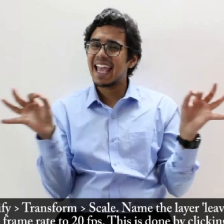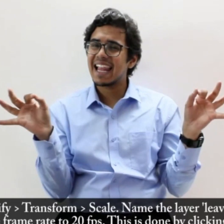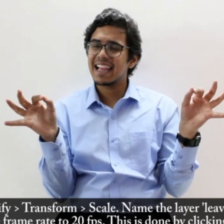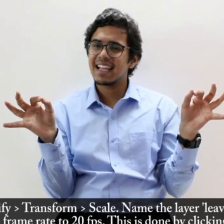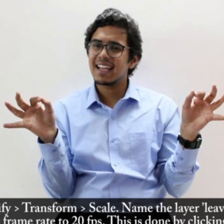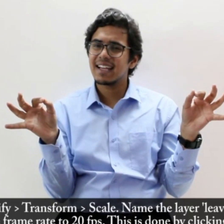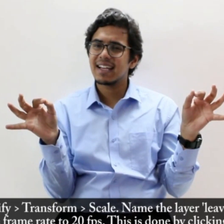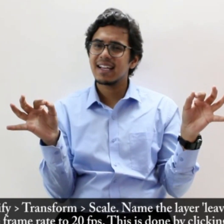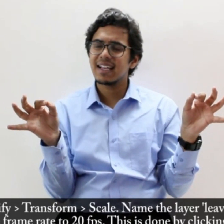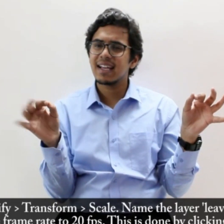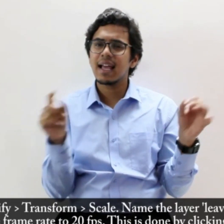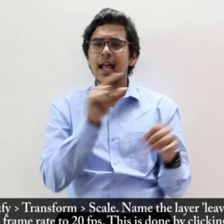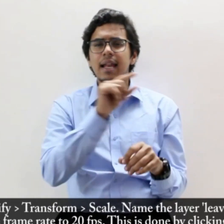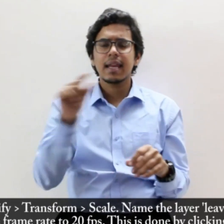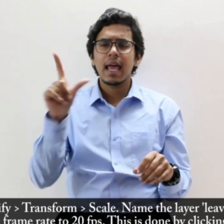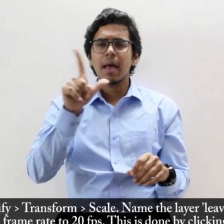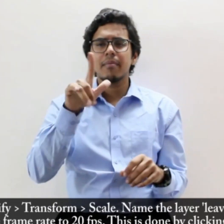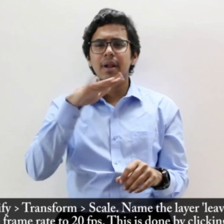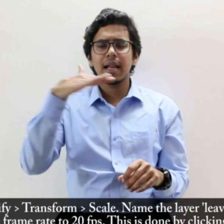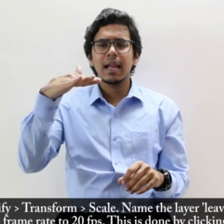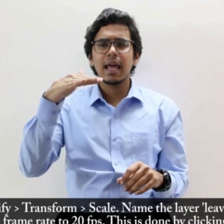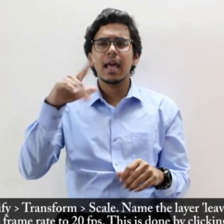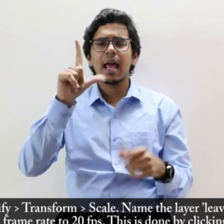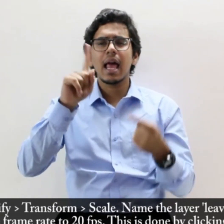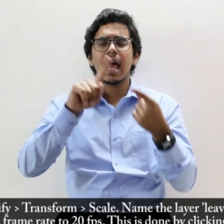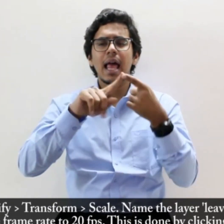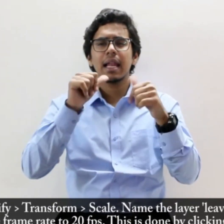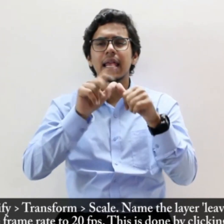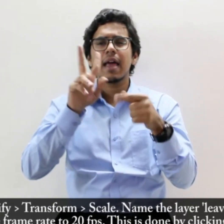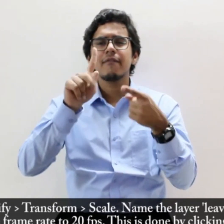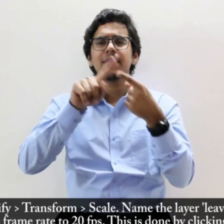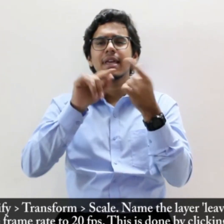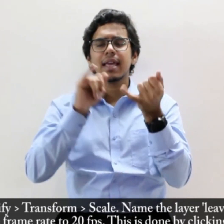fps. This is done by clicking on it.